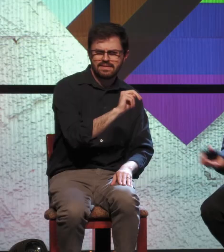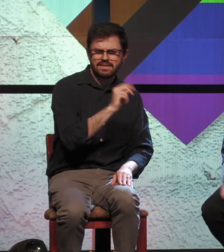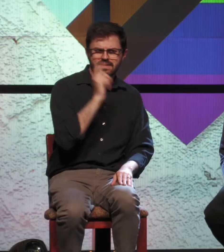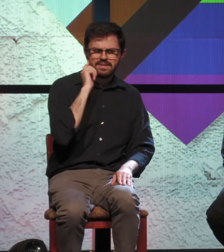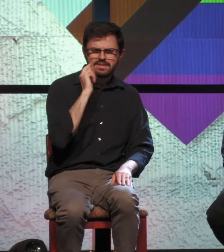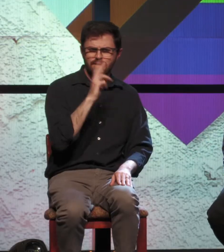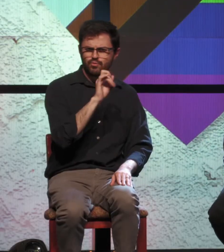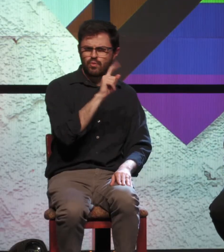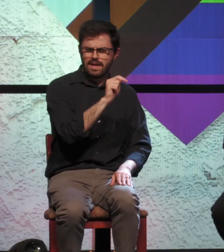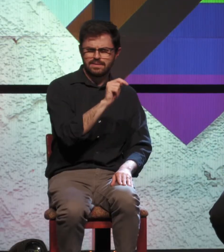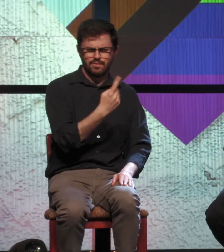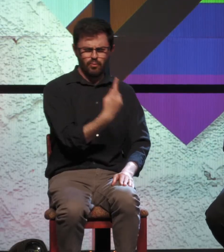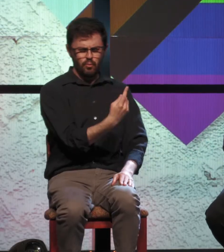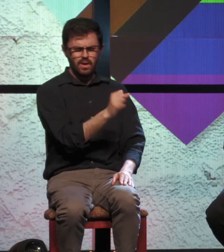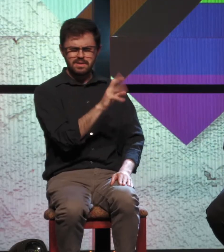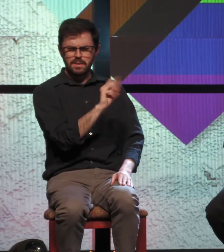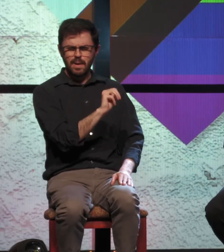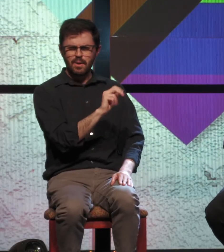good.